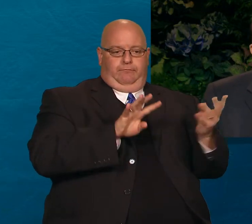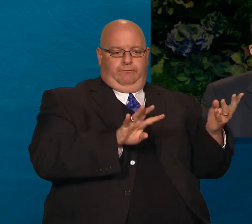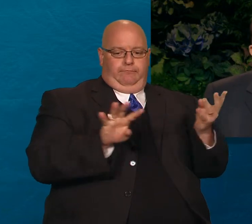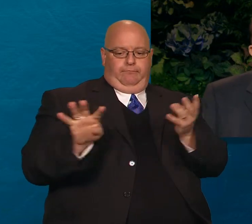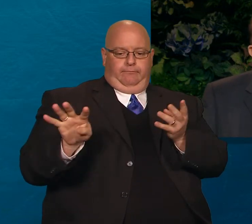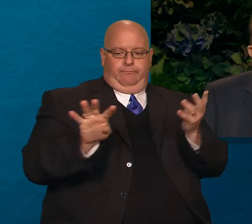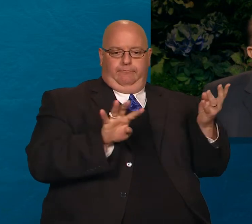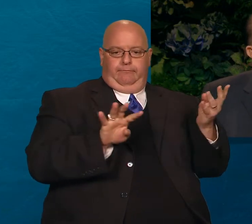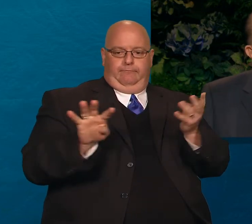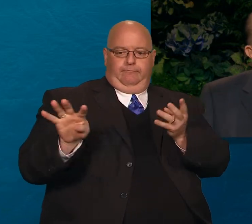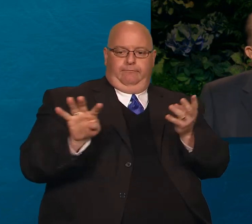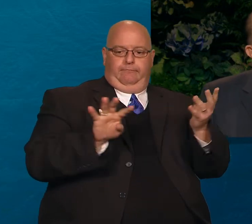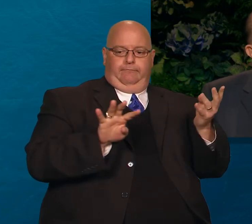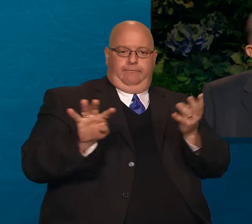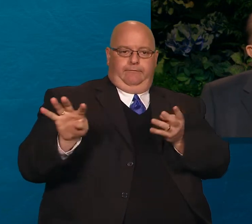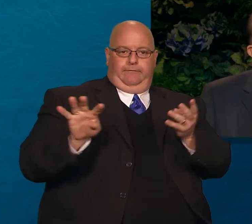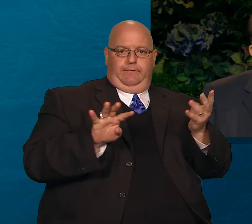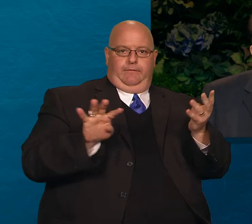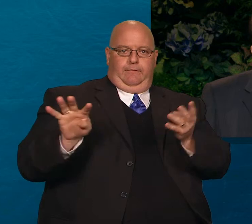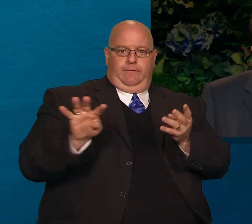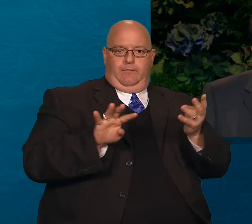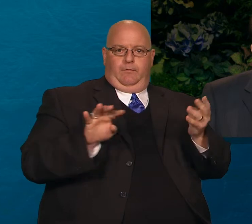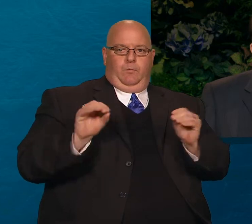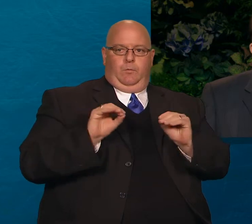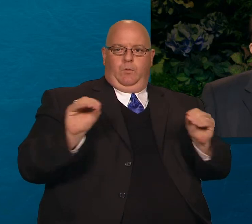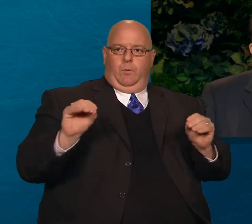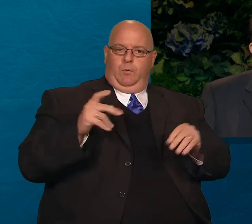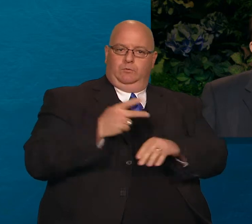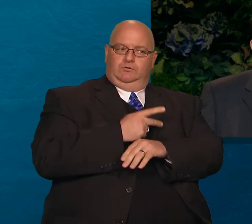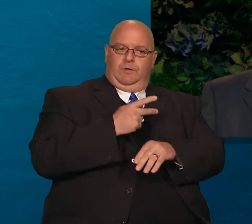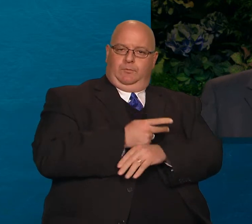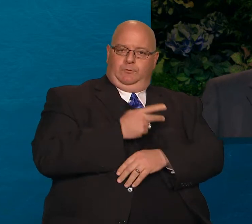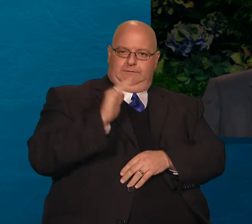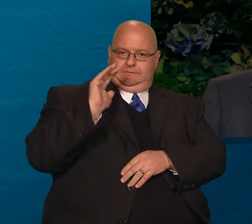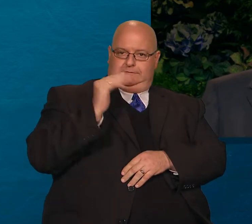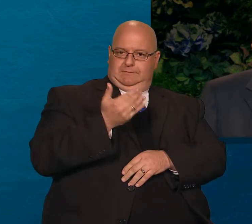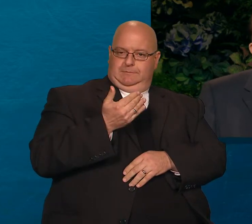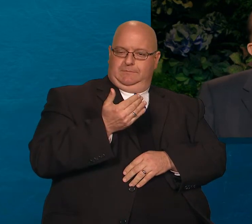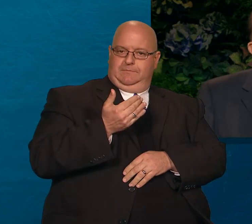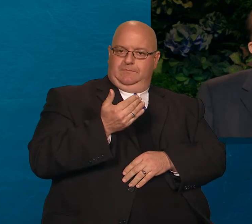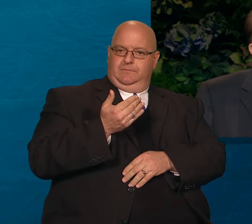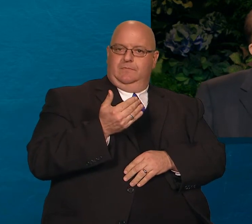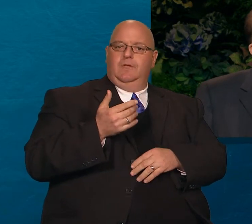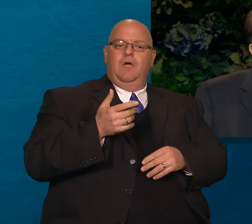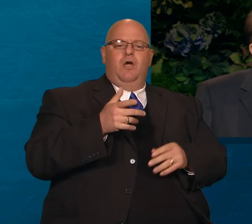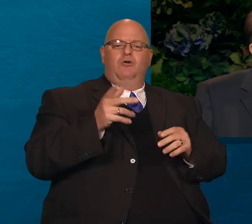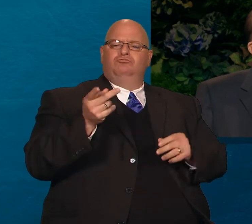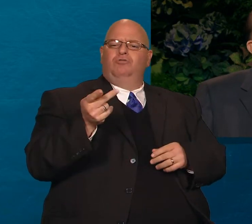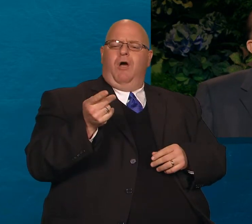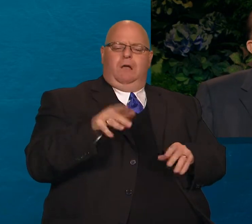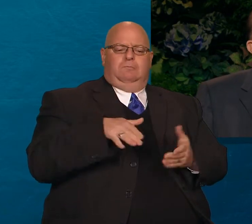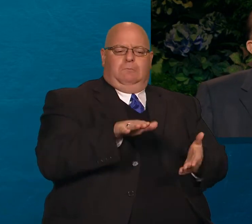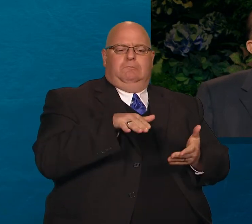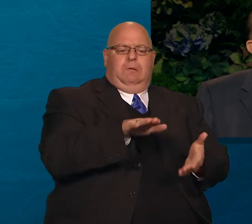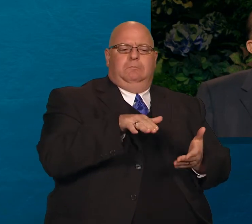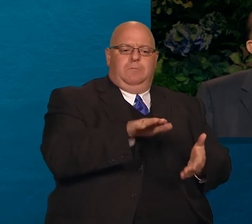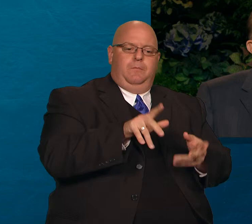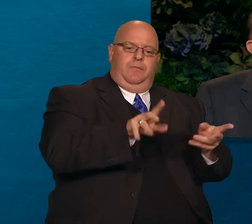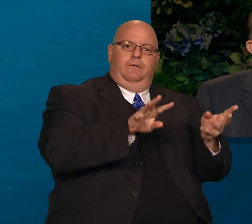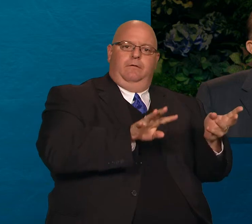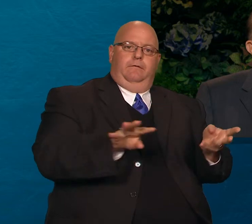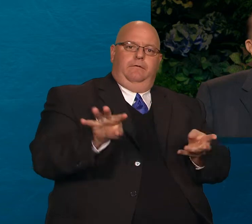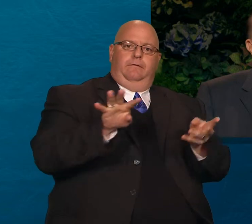us, seemingly without a shepherd. A few dogs yapping at their heels as they moved